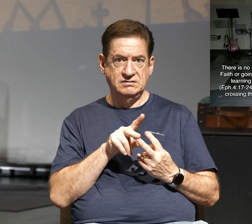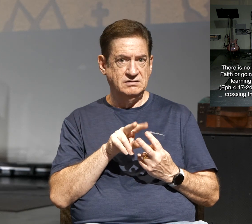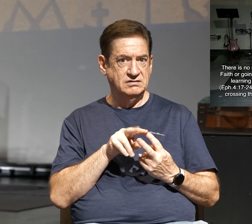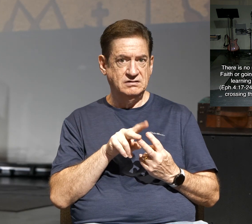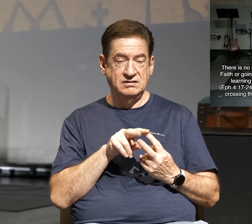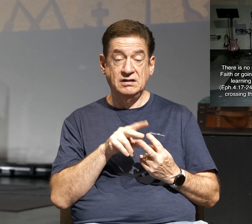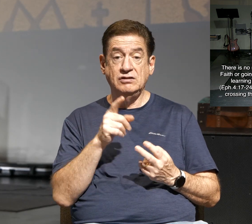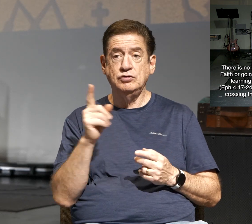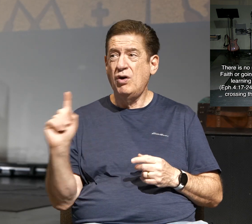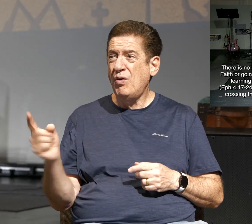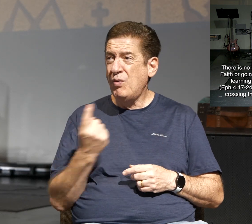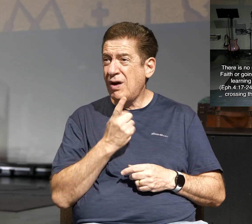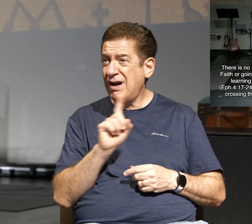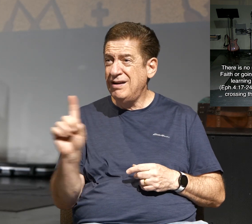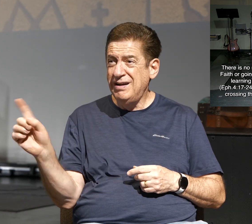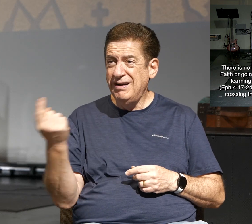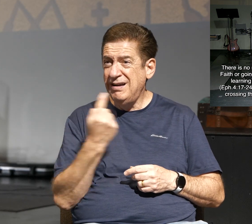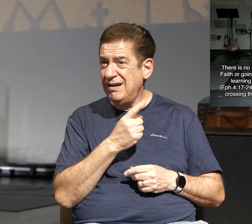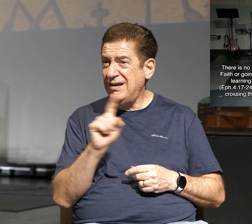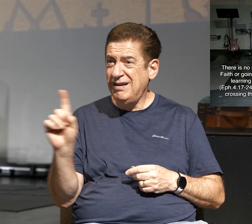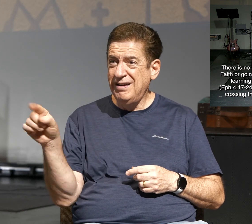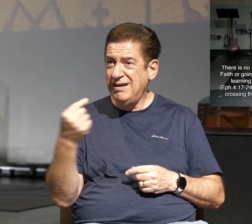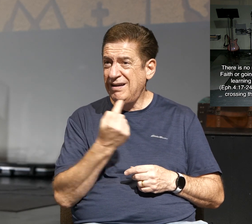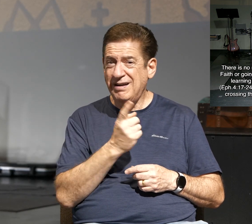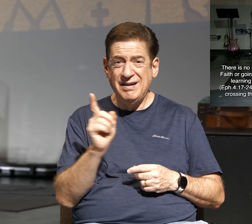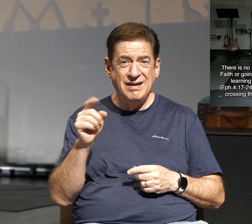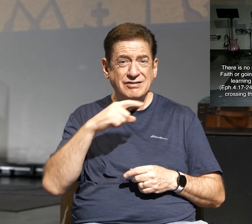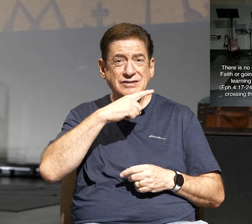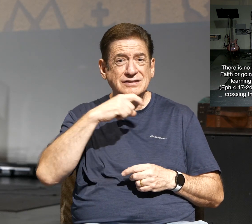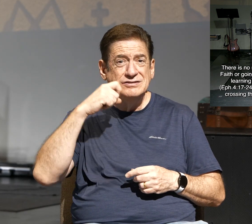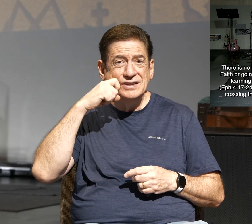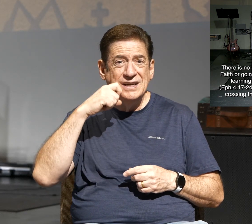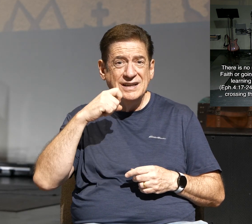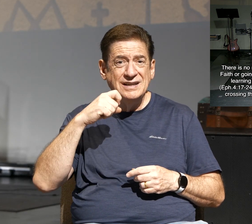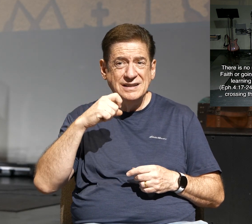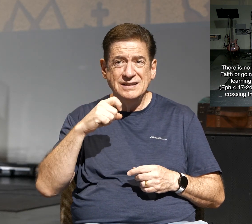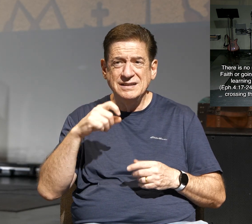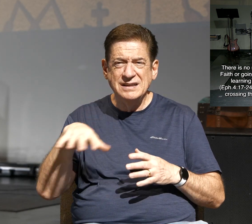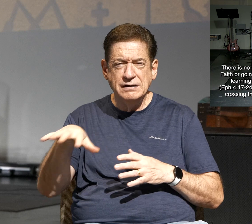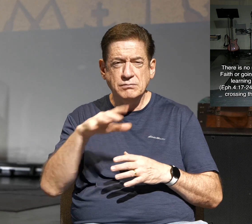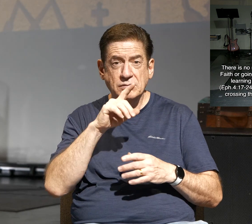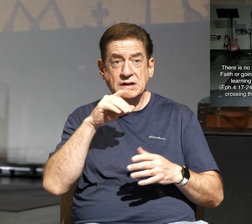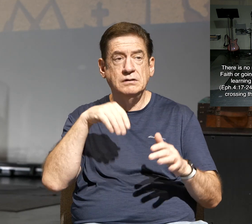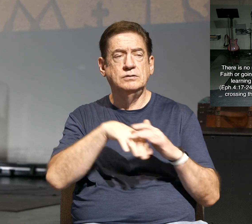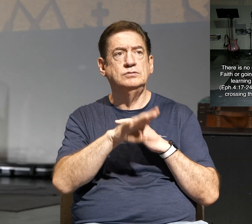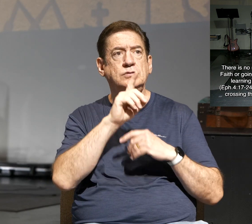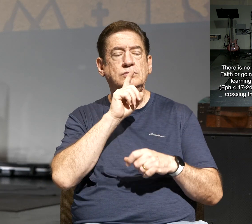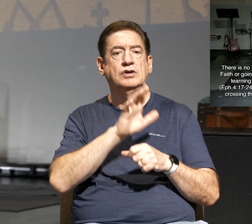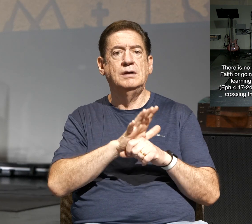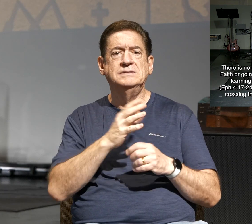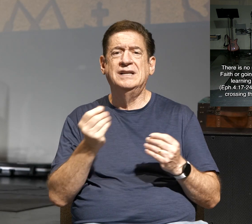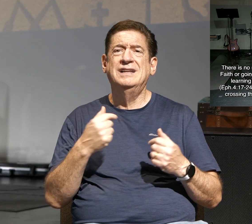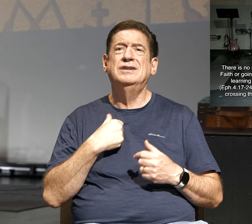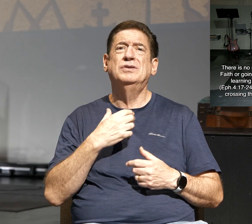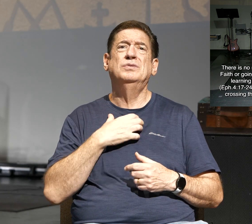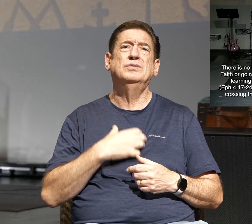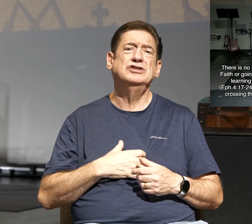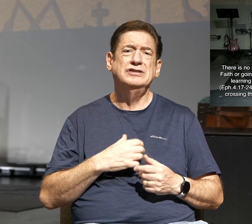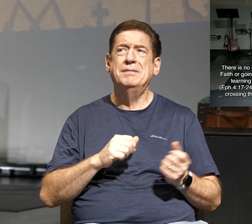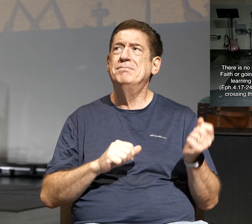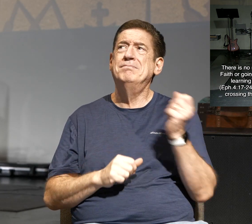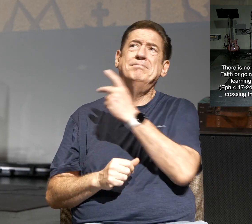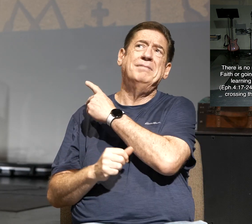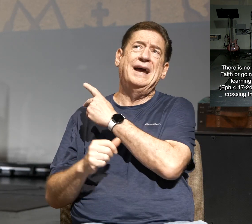were wandering around in the wilderness, headed to the promised land. There are times that they said, "We wish we were back